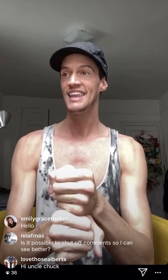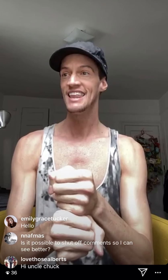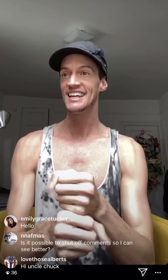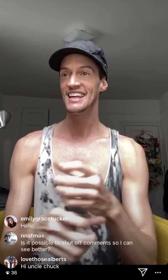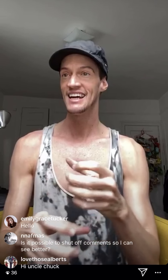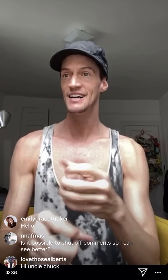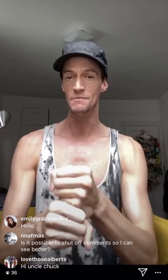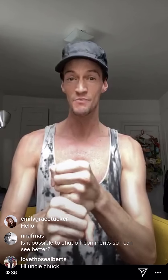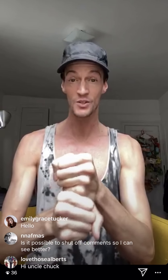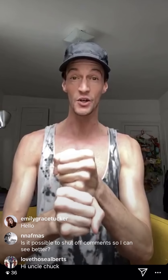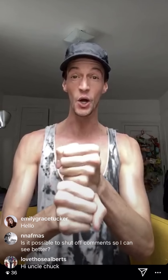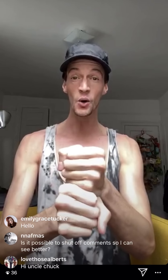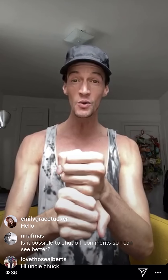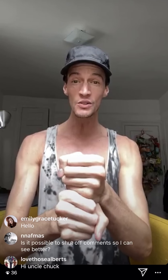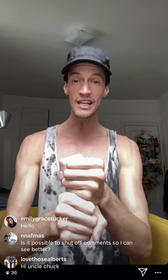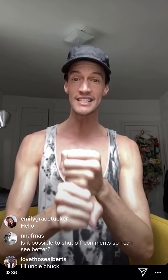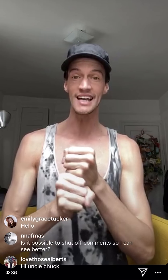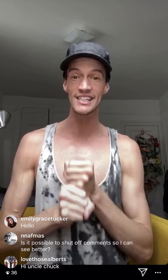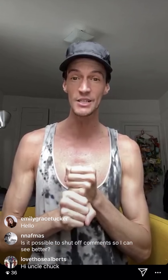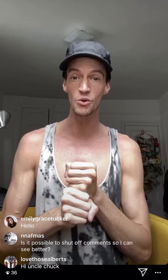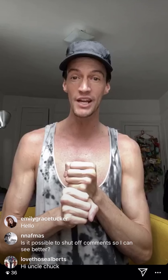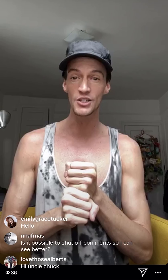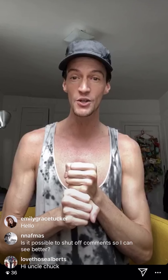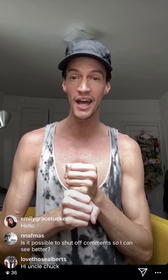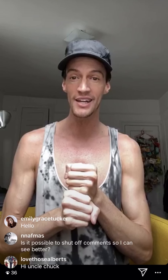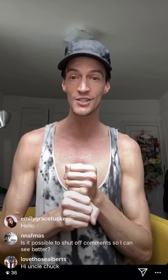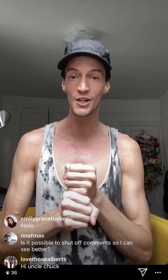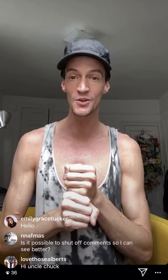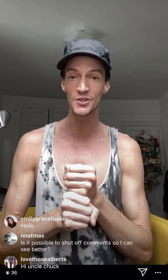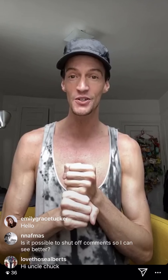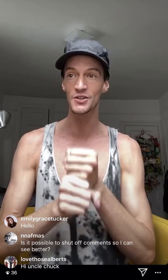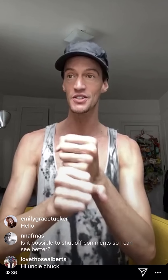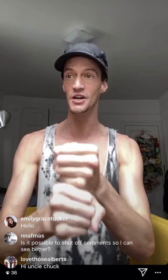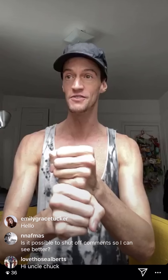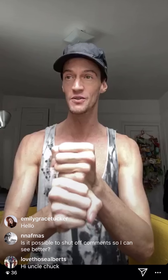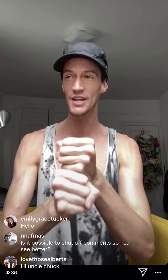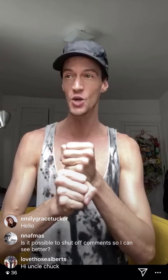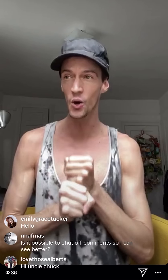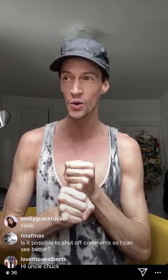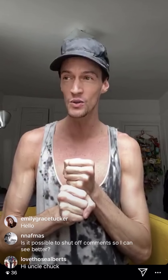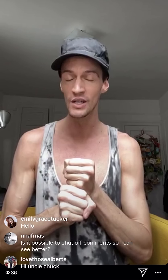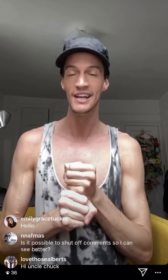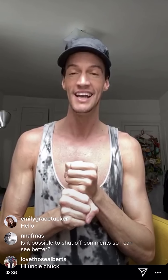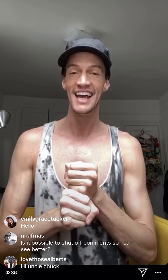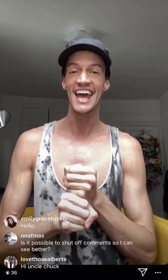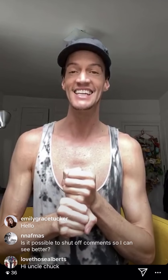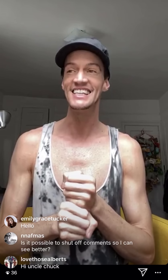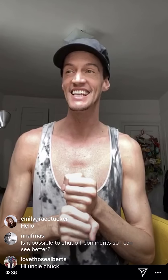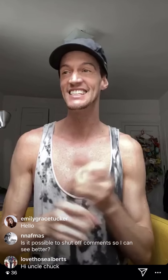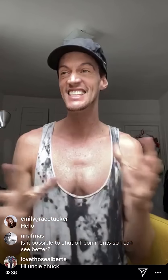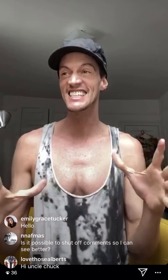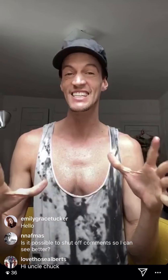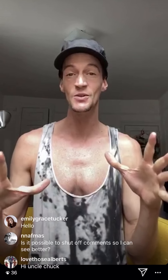then, hold is actually to bring two hands closer to yourself. So that's hold, and just to